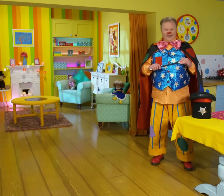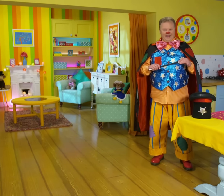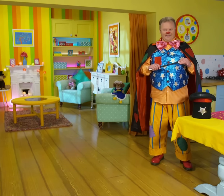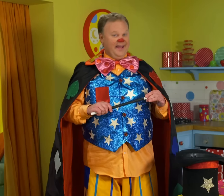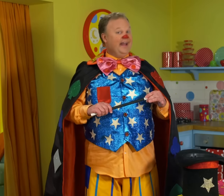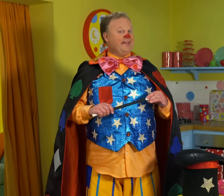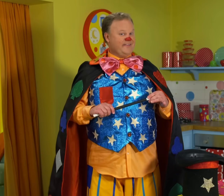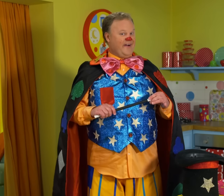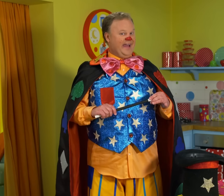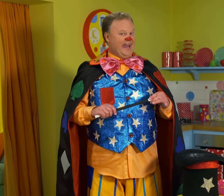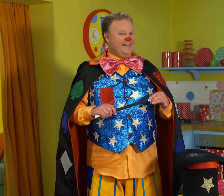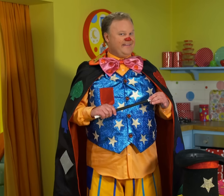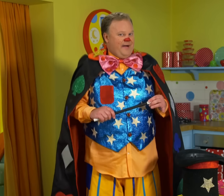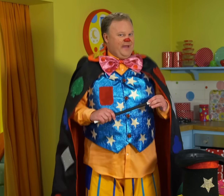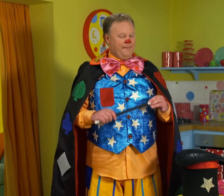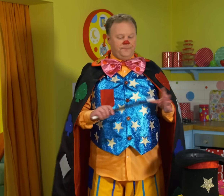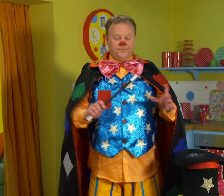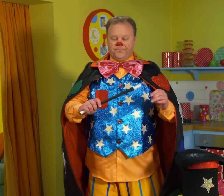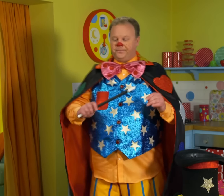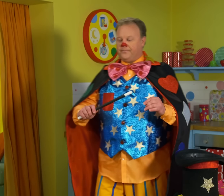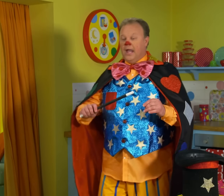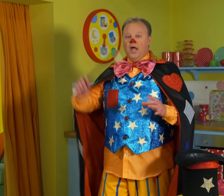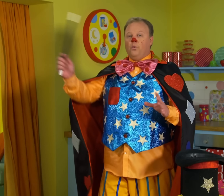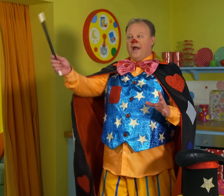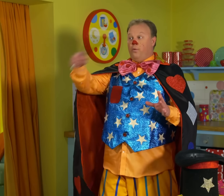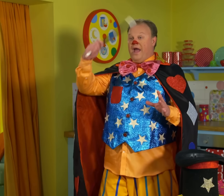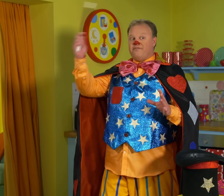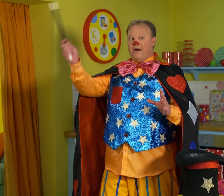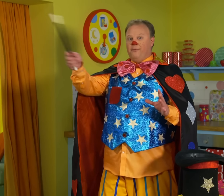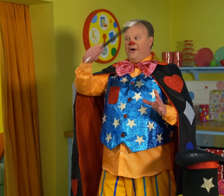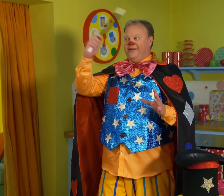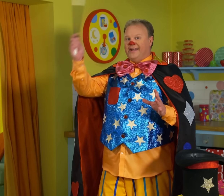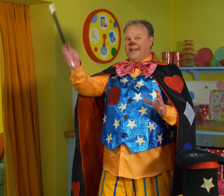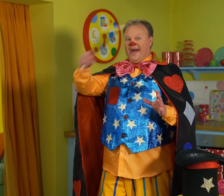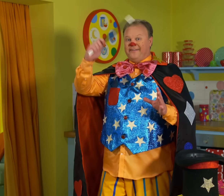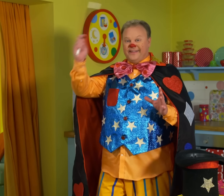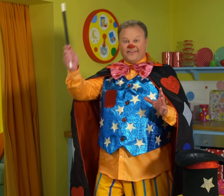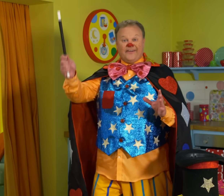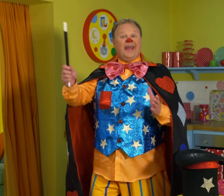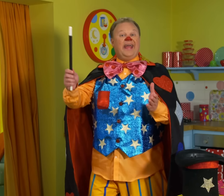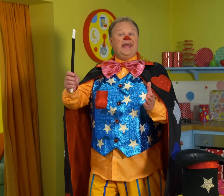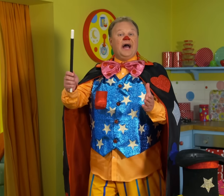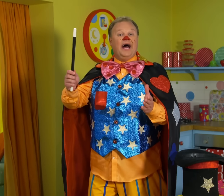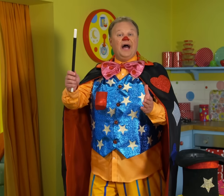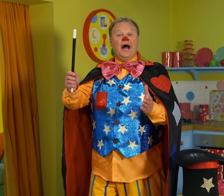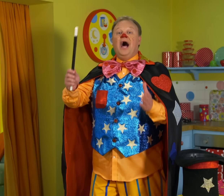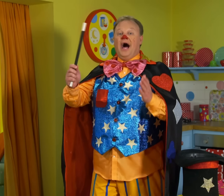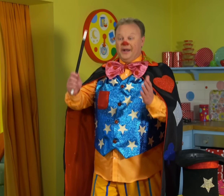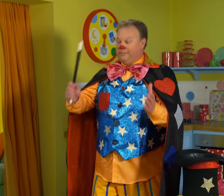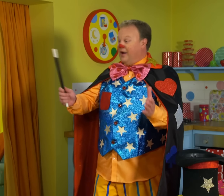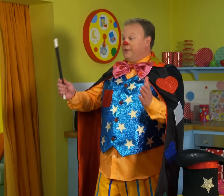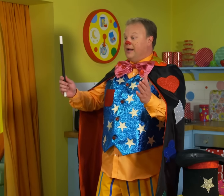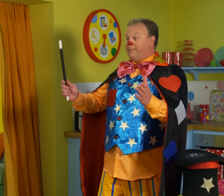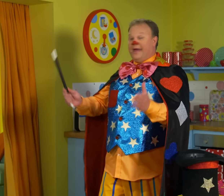Right, let's try again, shall we? When I wave my wand and count to three, Aunt Polly will appear